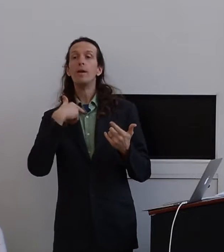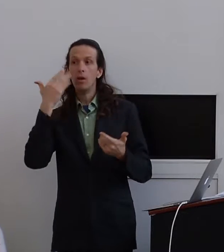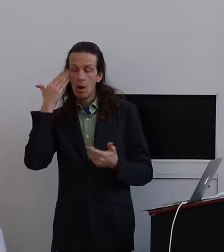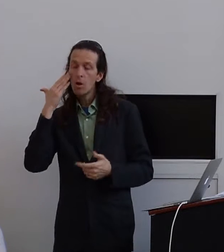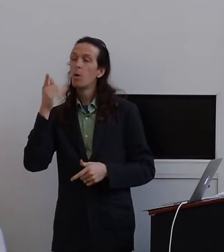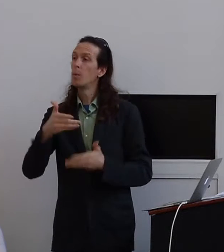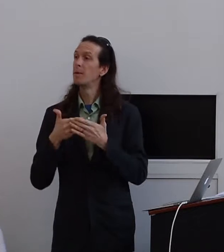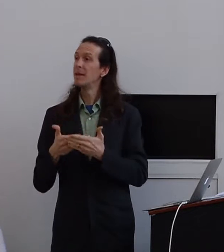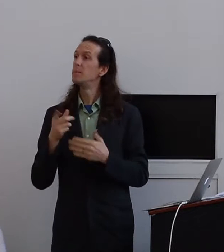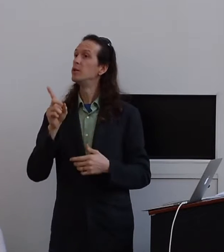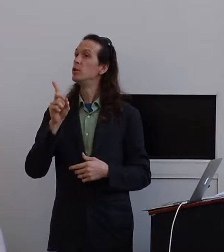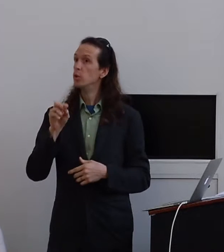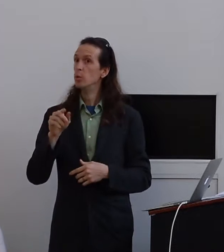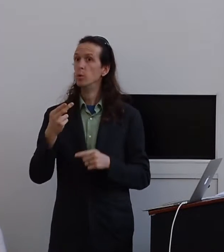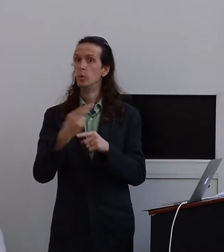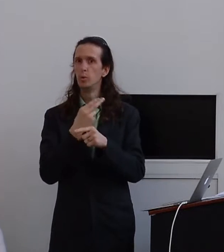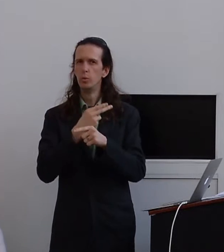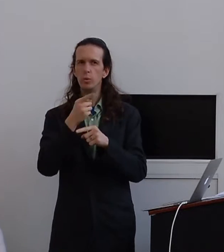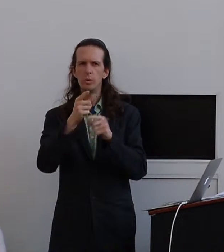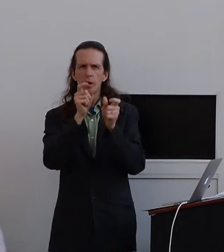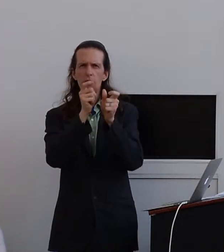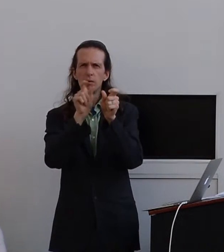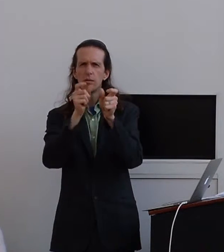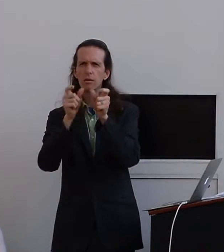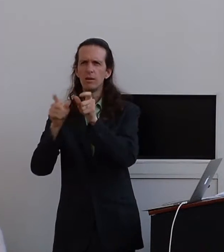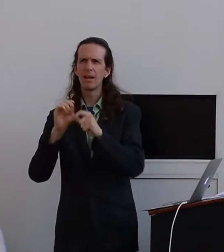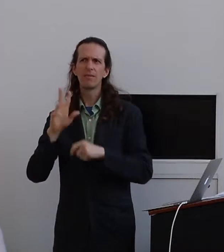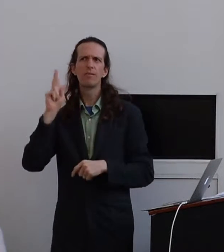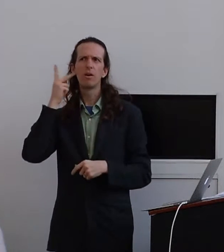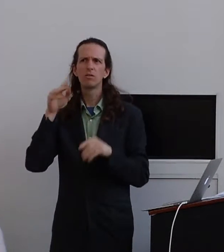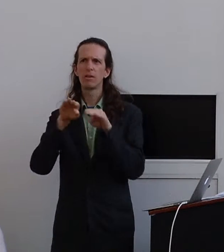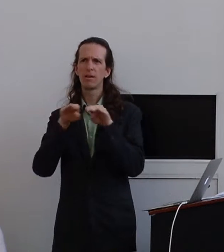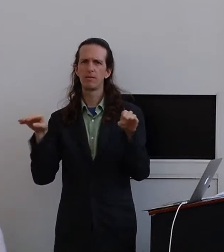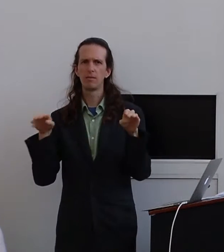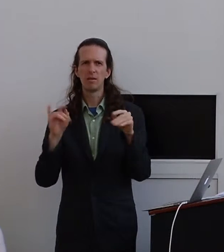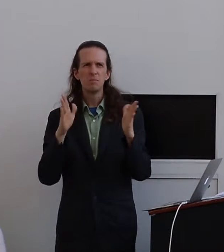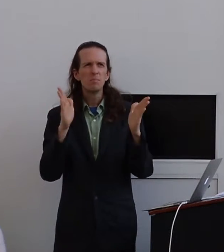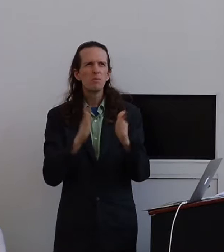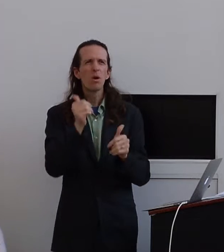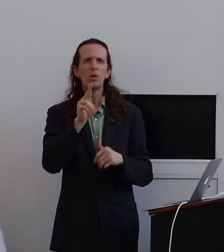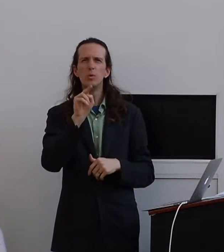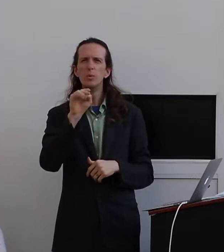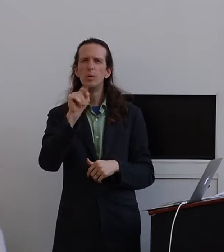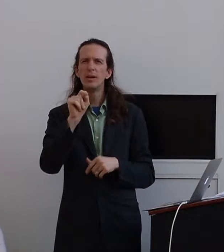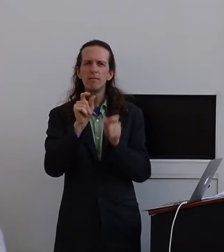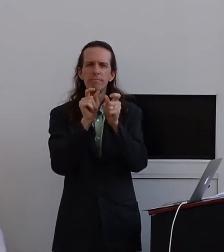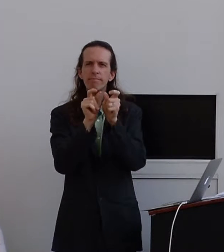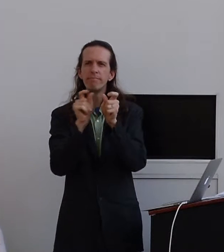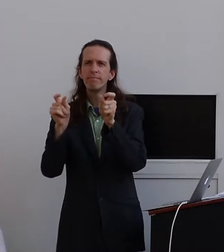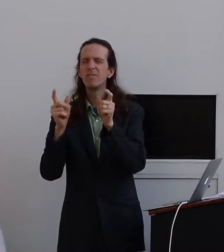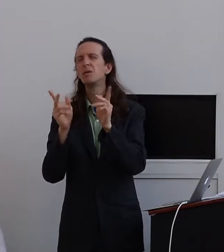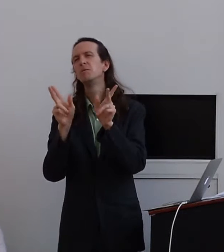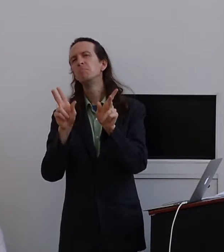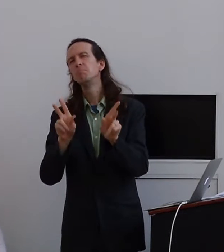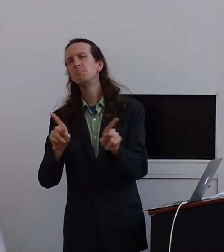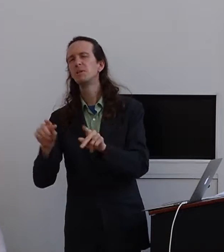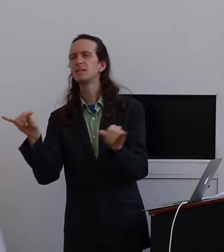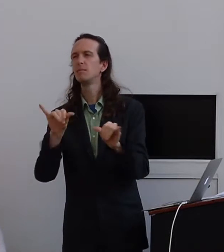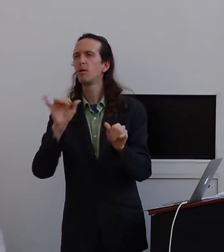addressing this challenge by segmenting on the phonological level. Think of the phonological level as something like a letter unit or